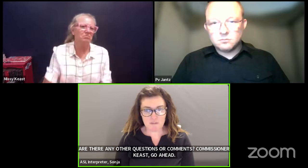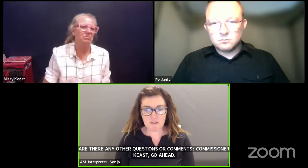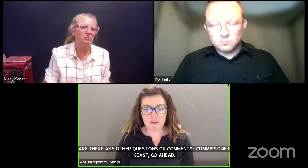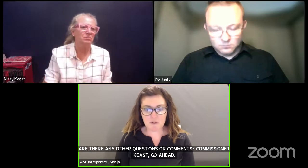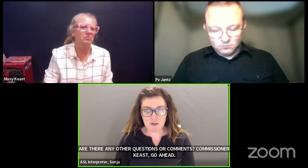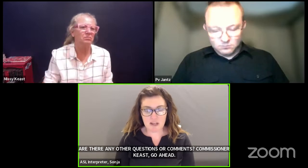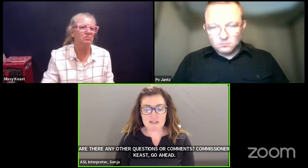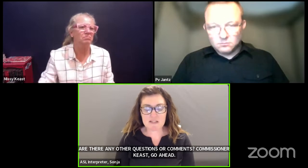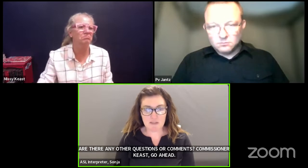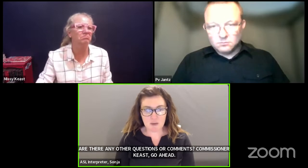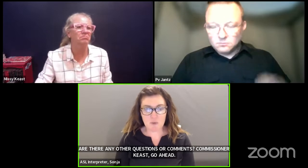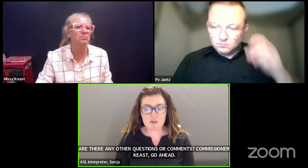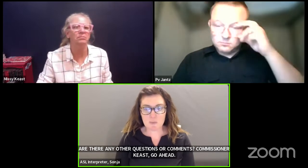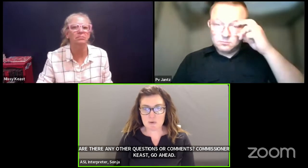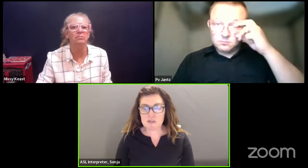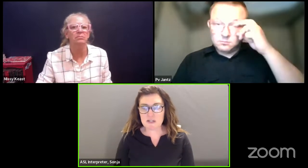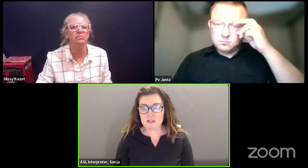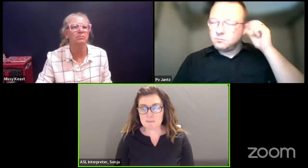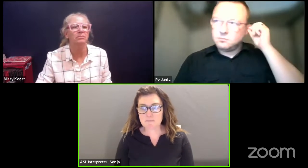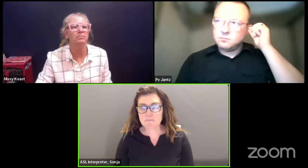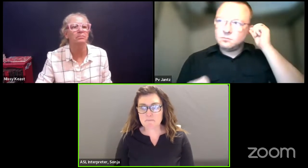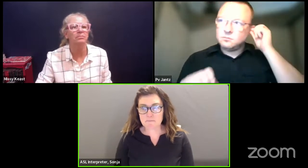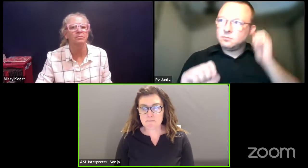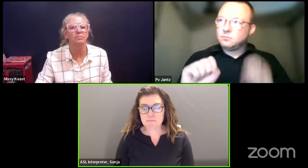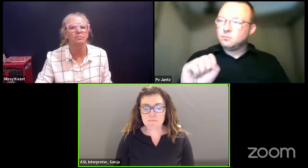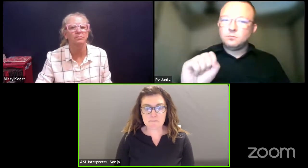30 days. I think we should proceed.